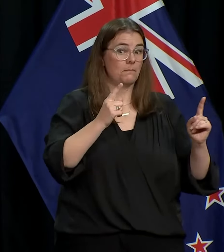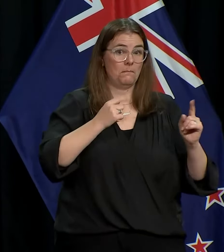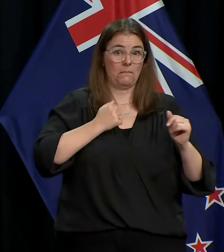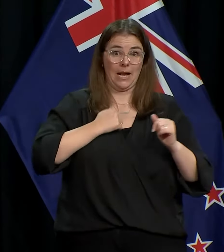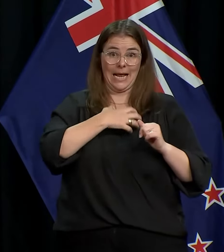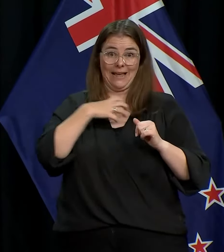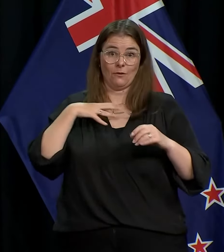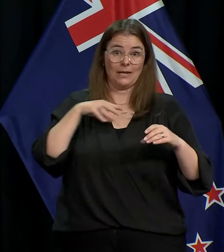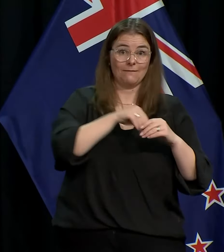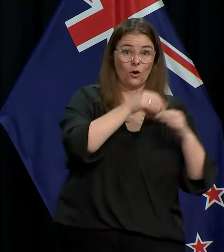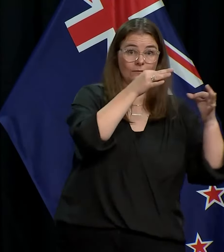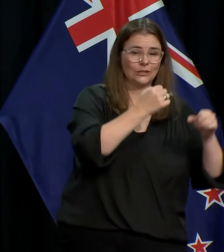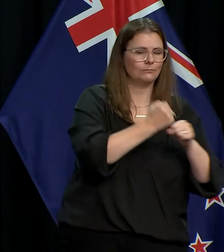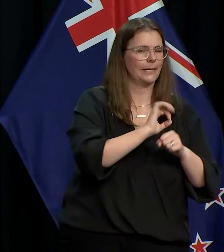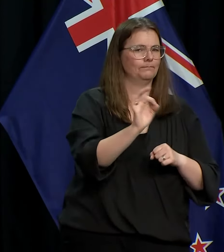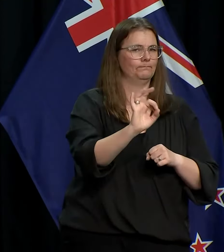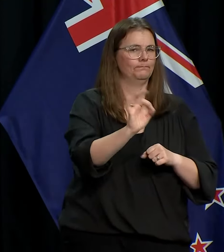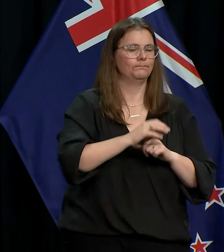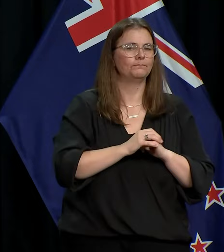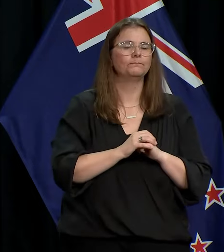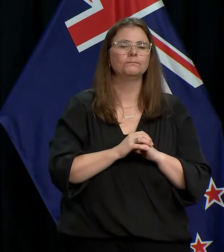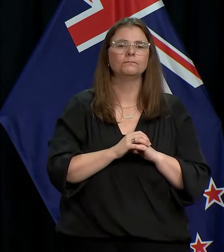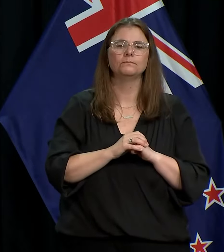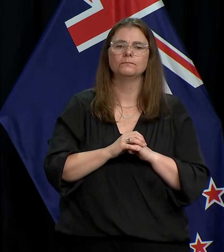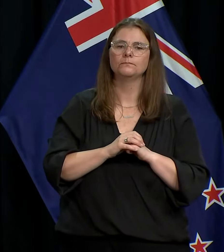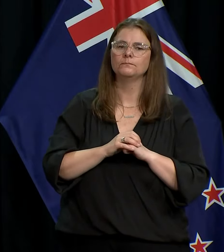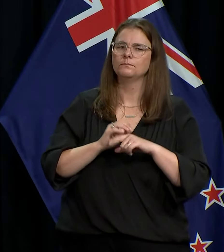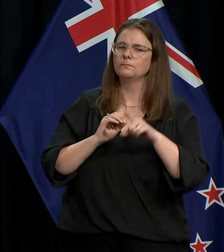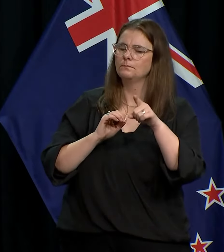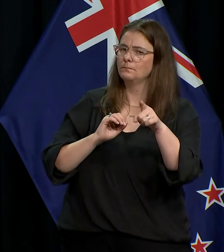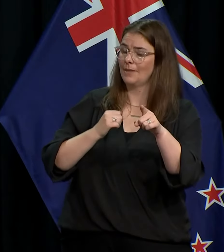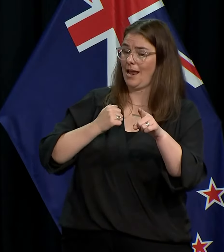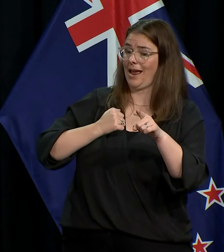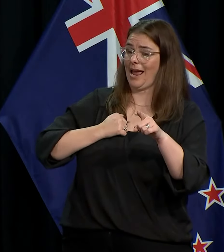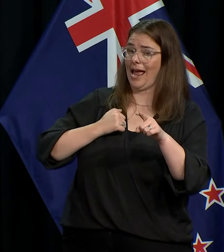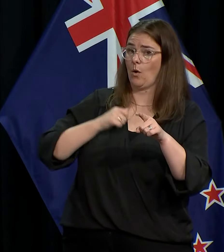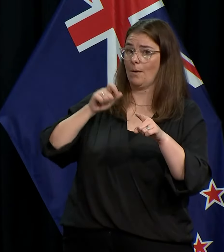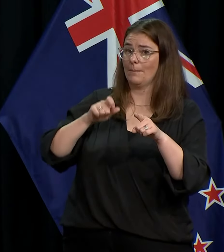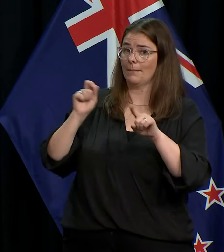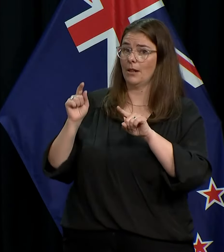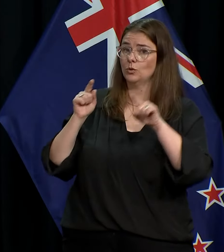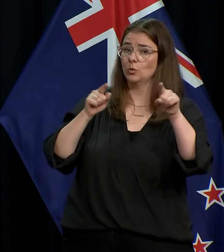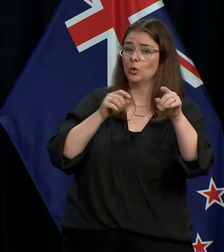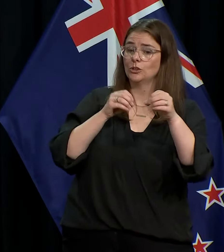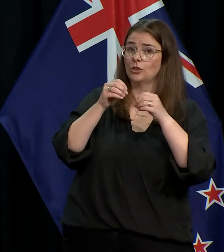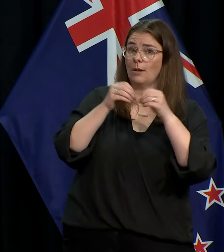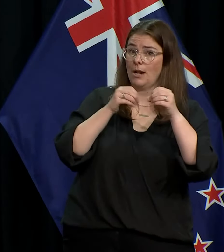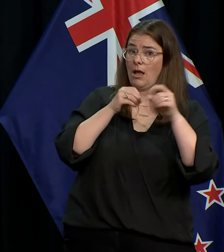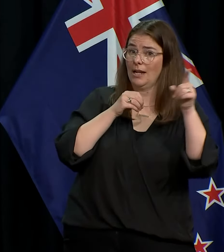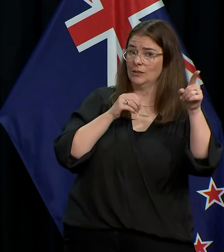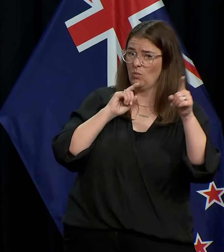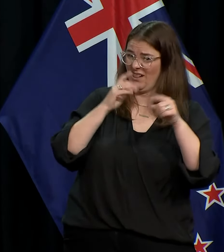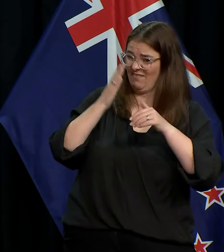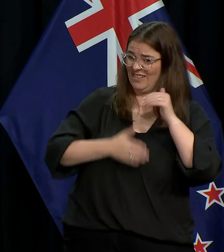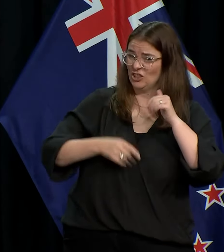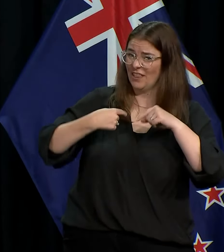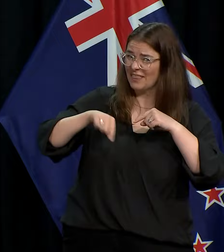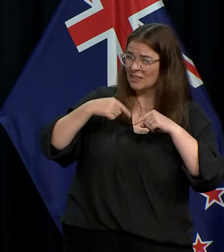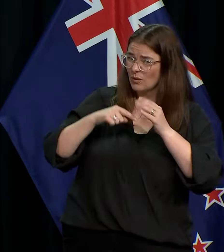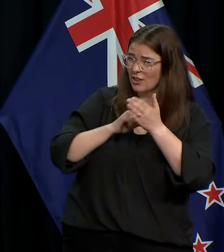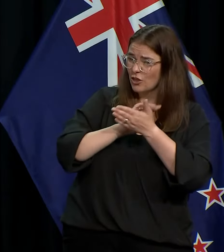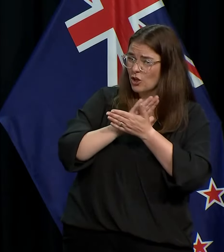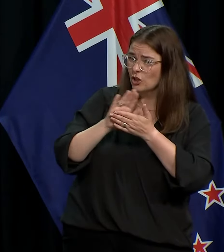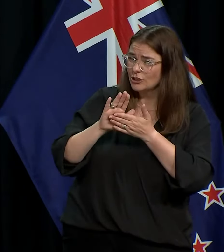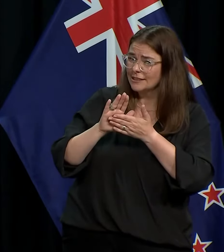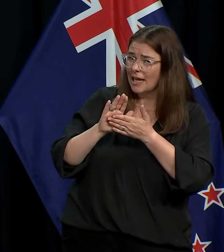something that we're involved in. Our deployment to the Solomon Islands after the riots last year, that's due to finish this week on